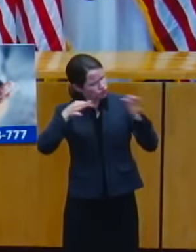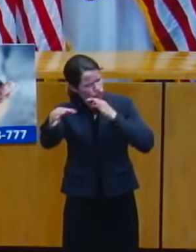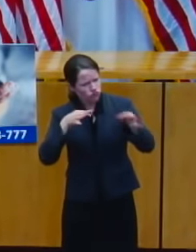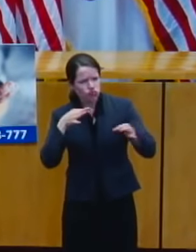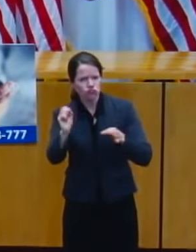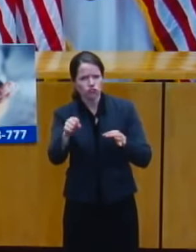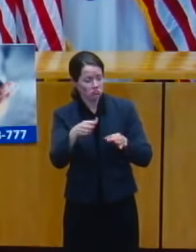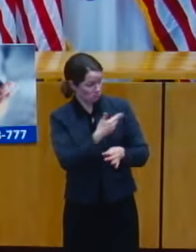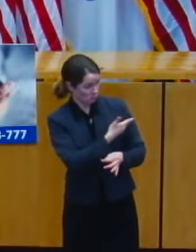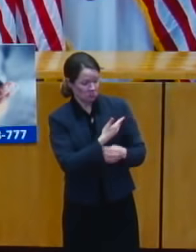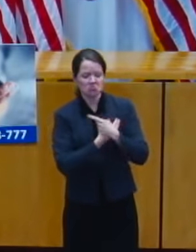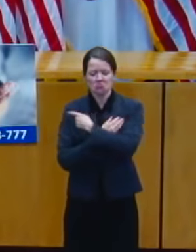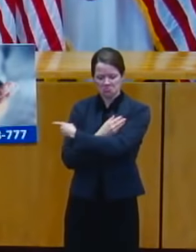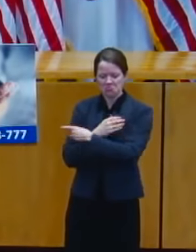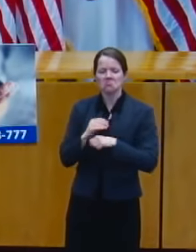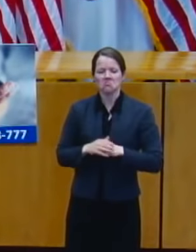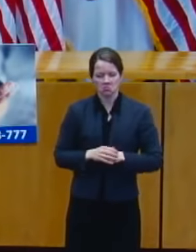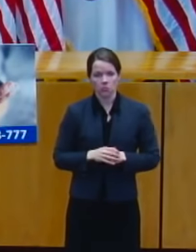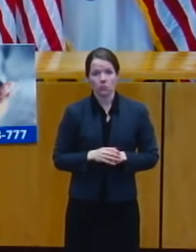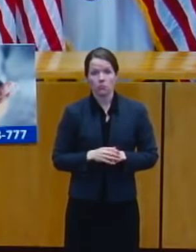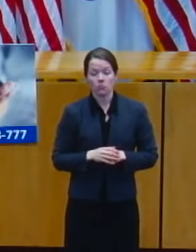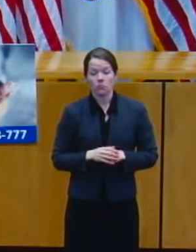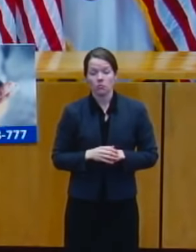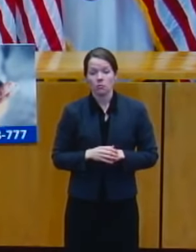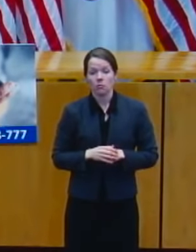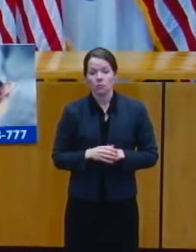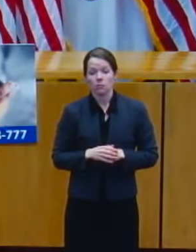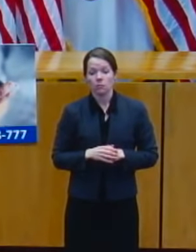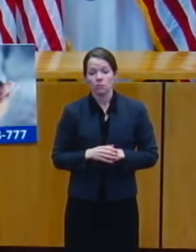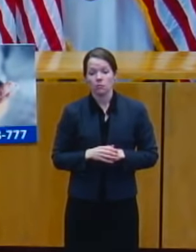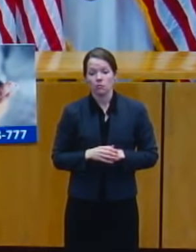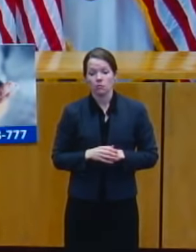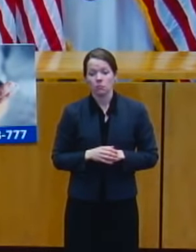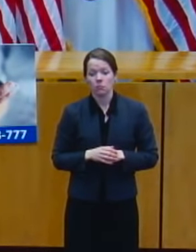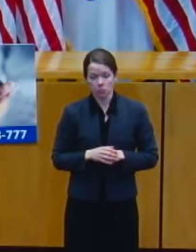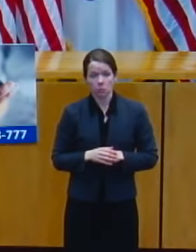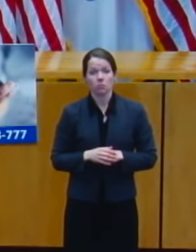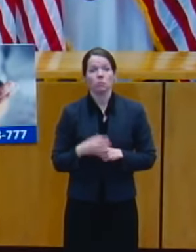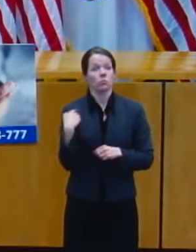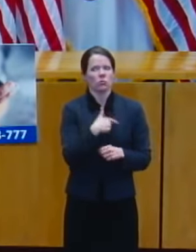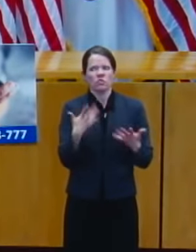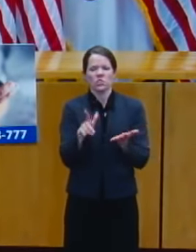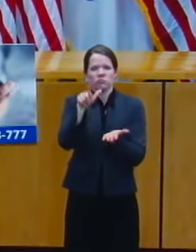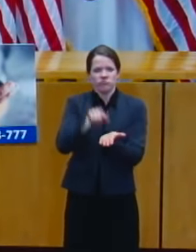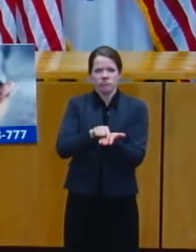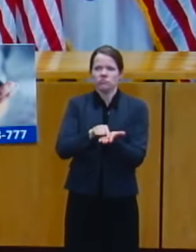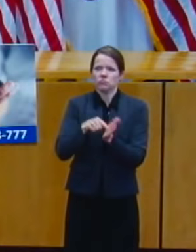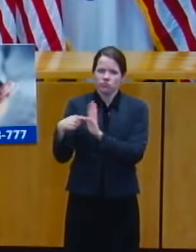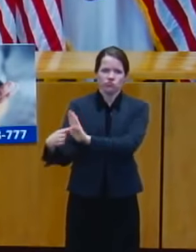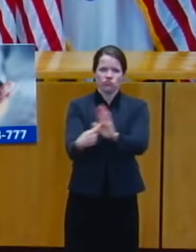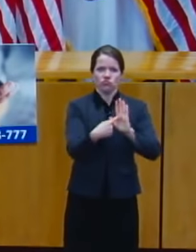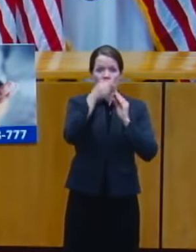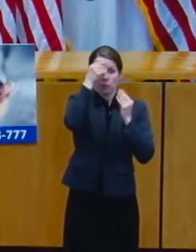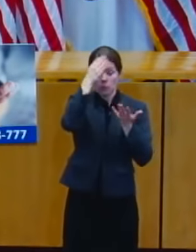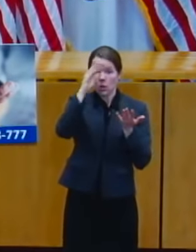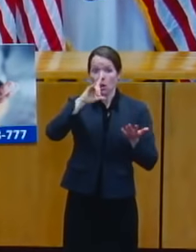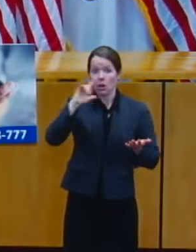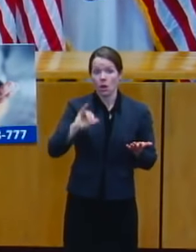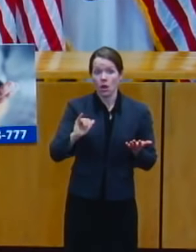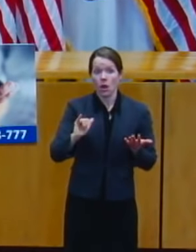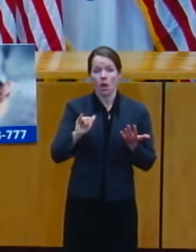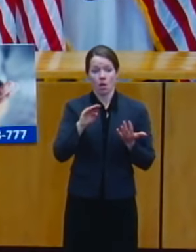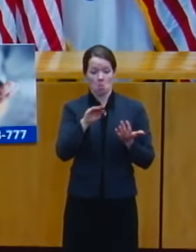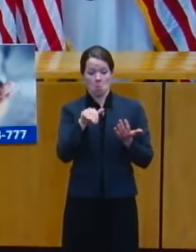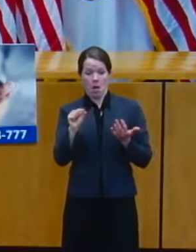we put out the data. We have the data that shows by region, by type of whether it's hospital, nursing